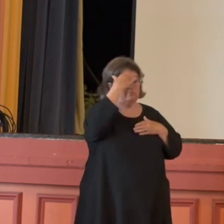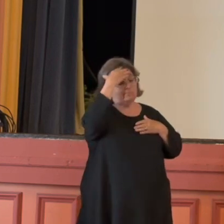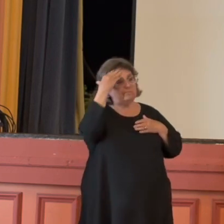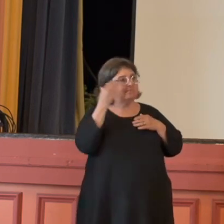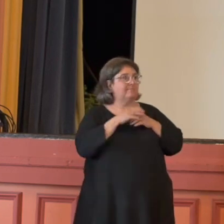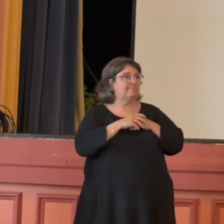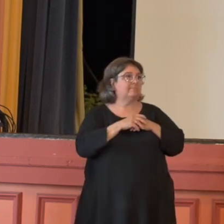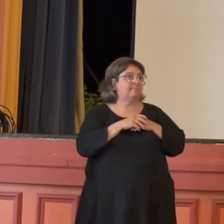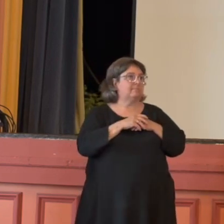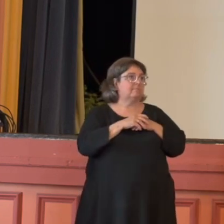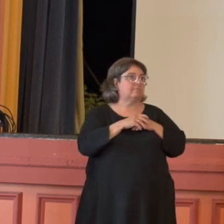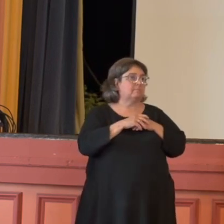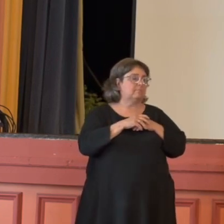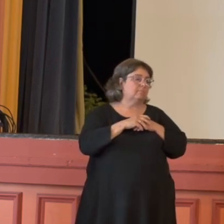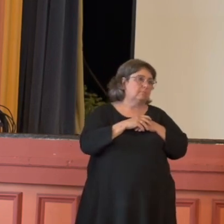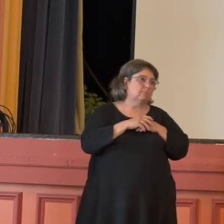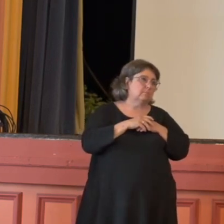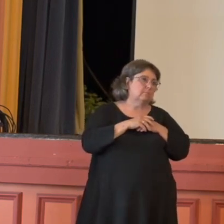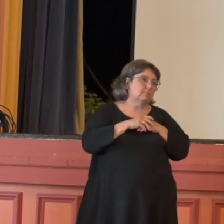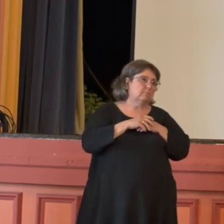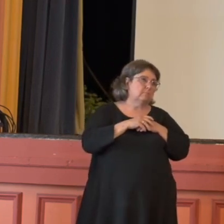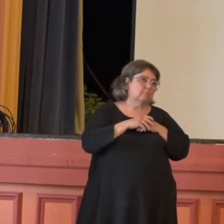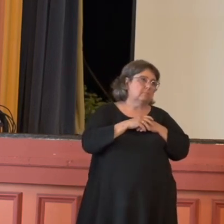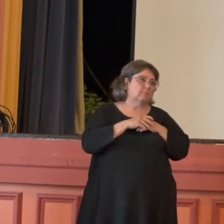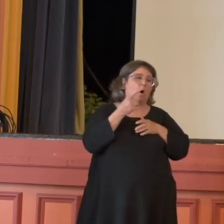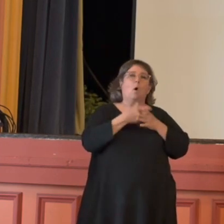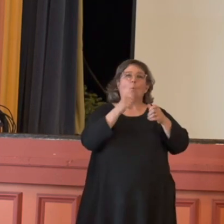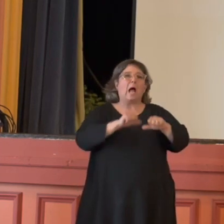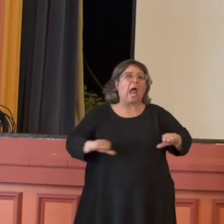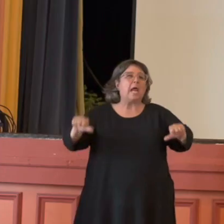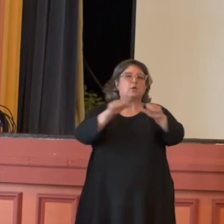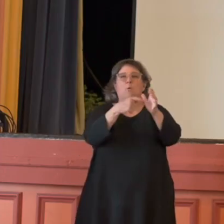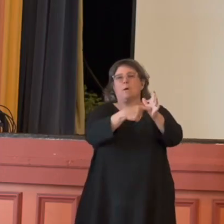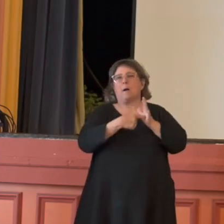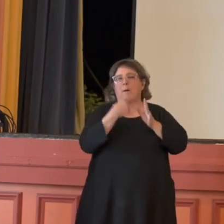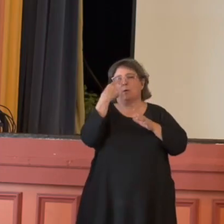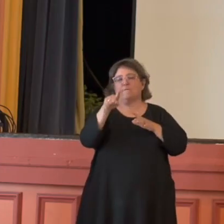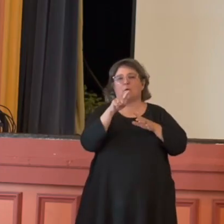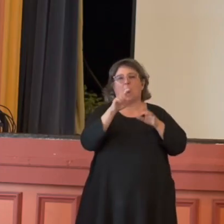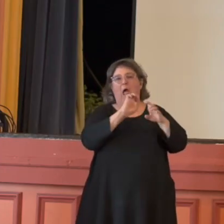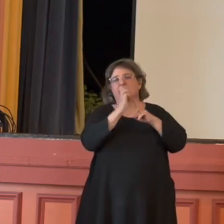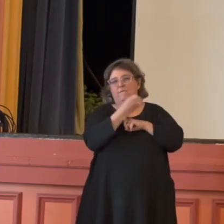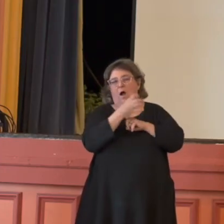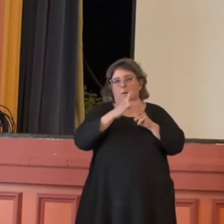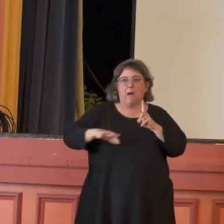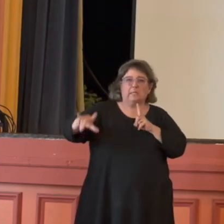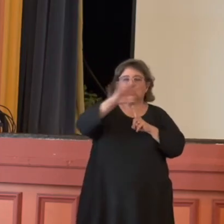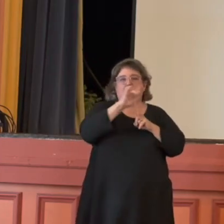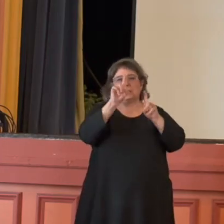And what agencies are responsible for completing environmental testing or provide specific